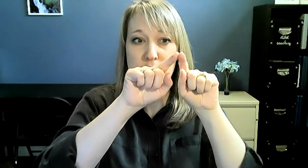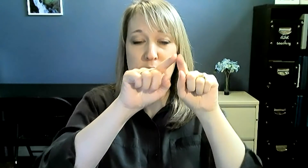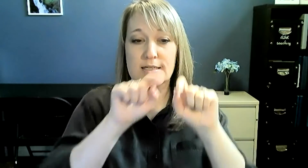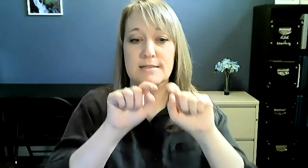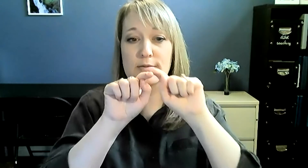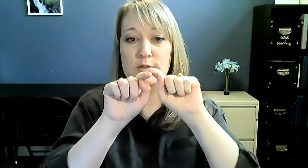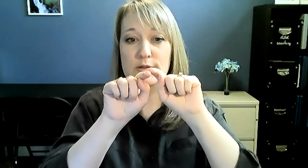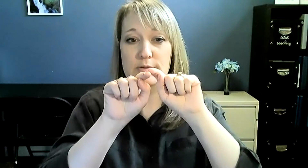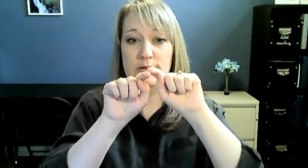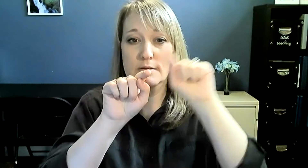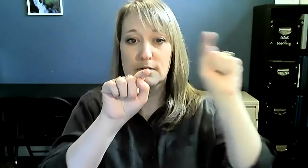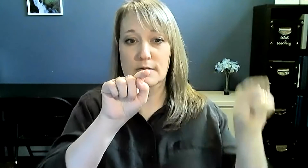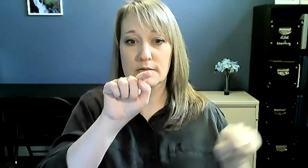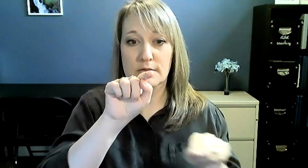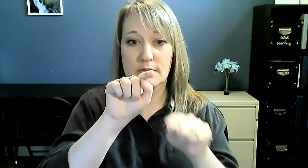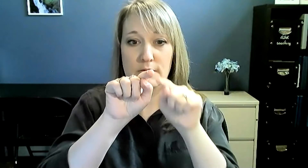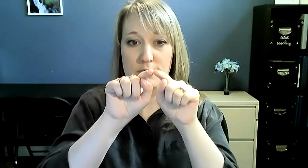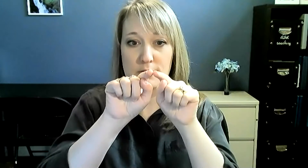Well, let's see, let me do it this way.